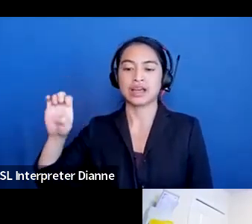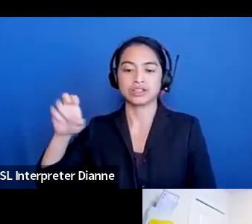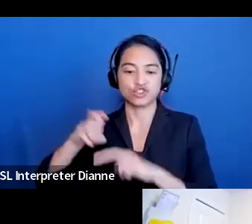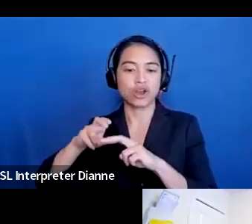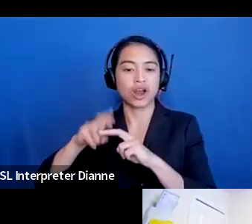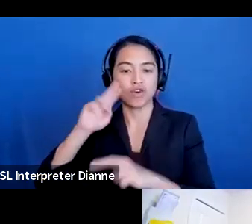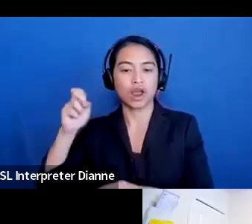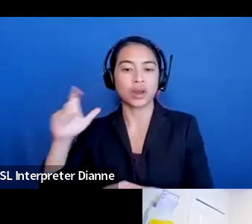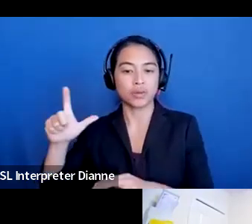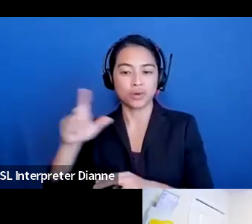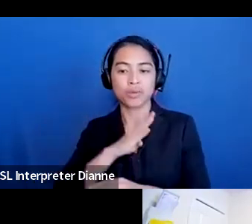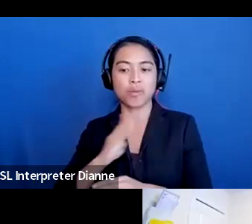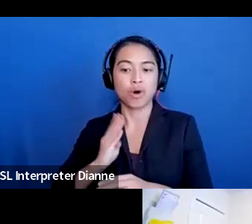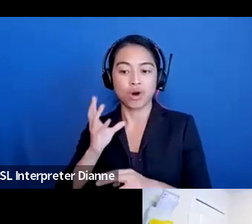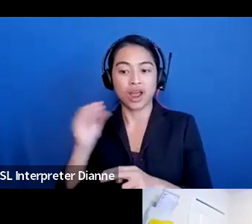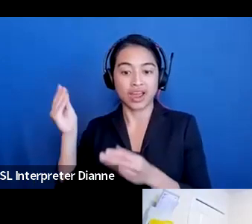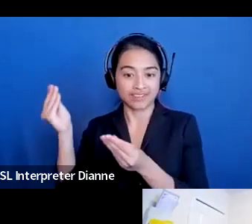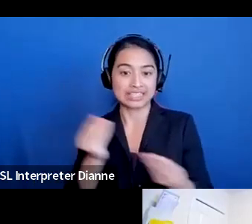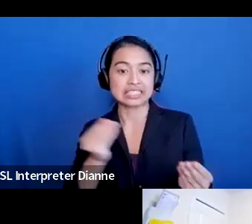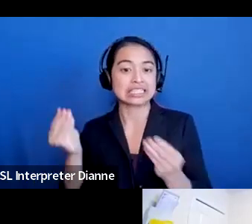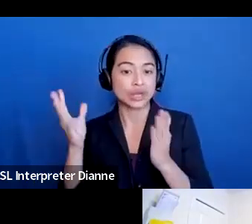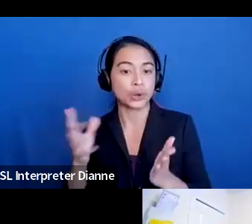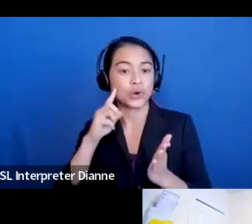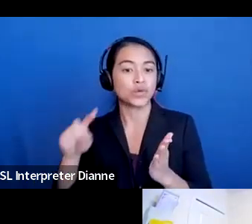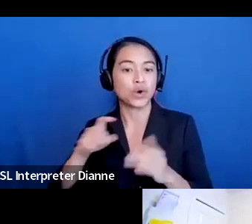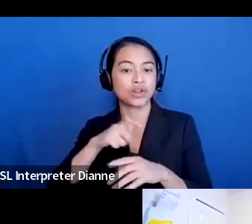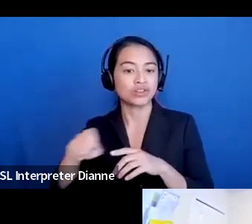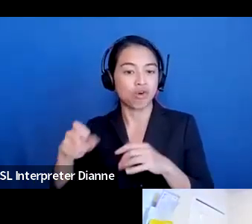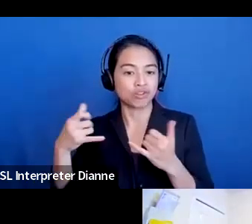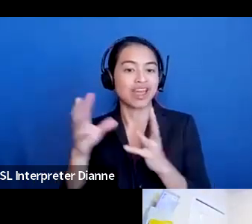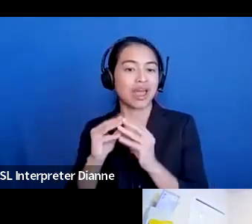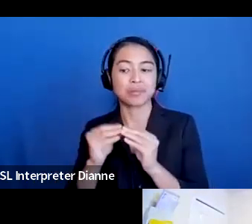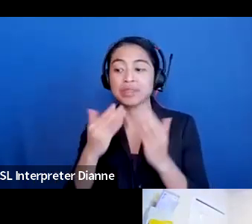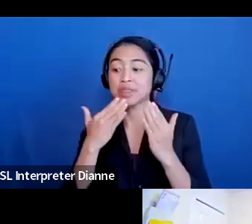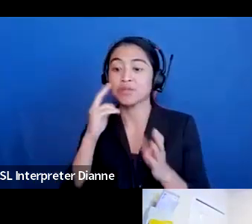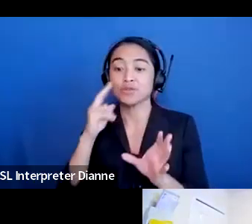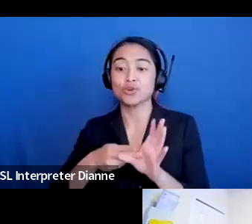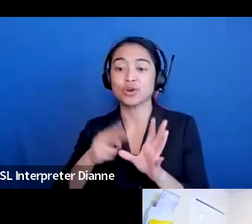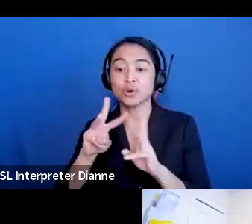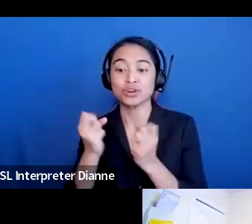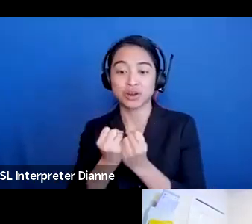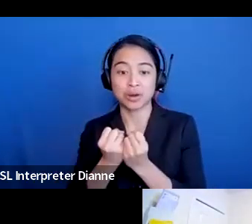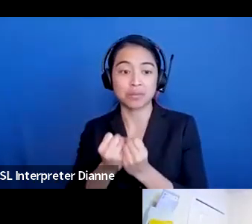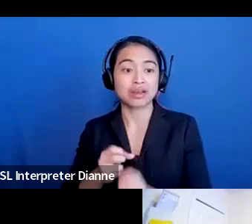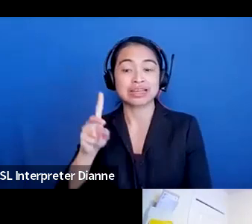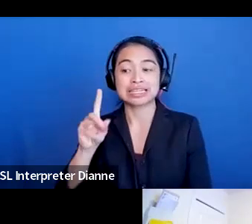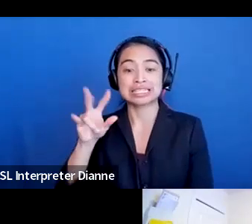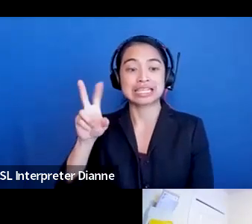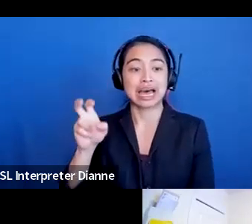the facilitator of the call today. Thank you for joining us for this workshop. Dive